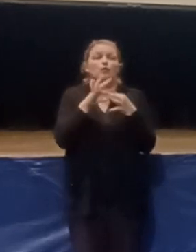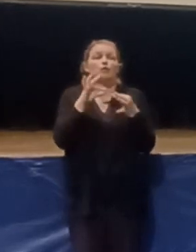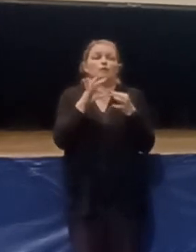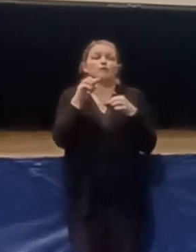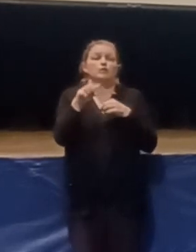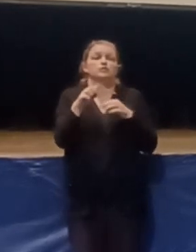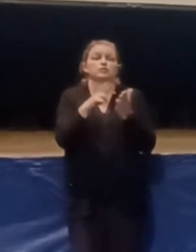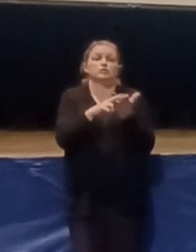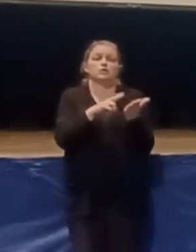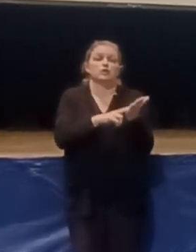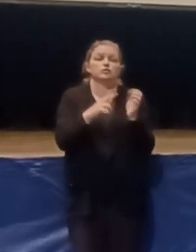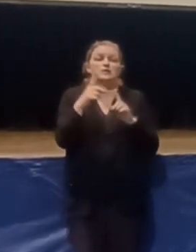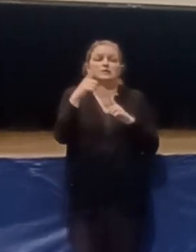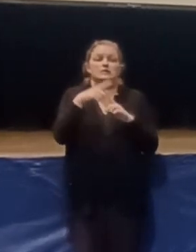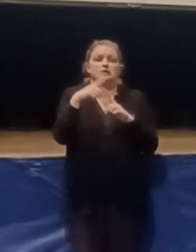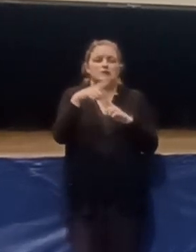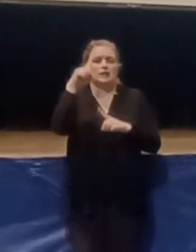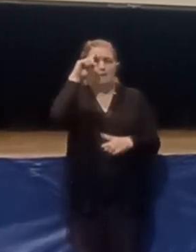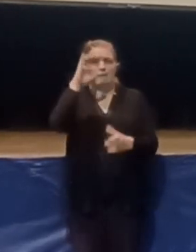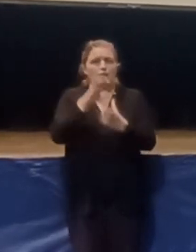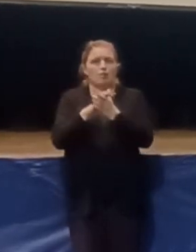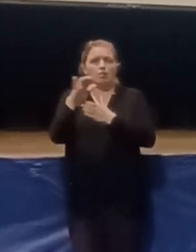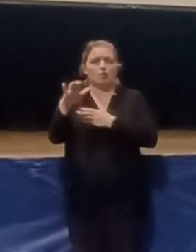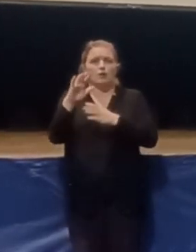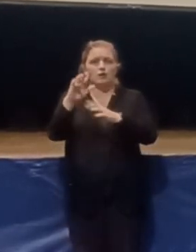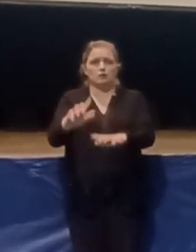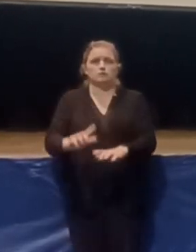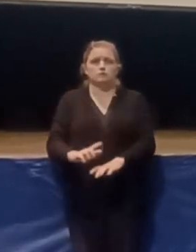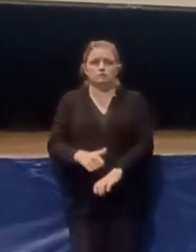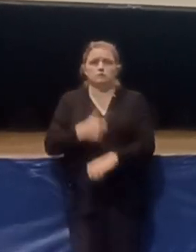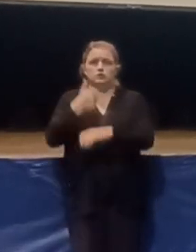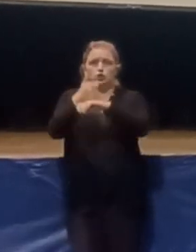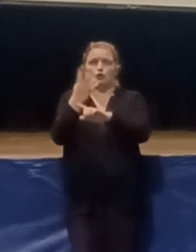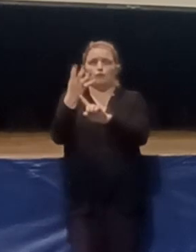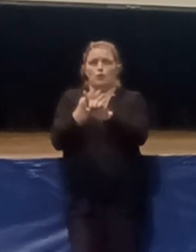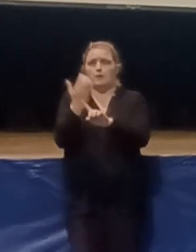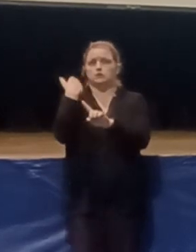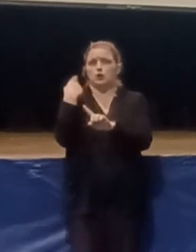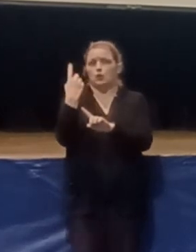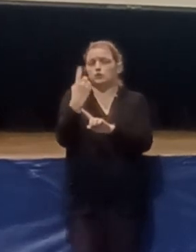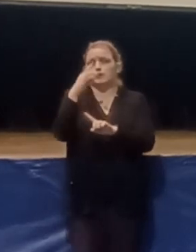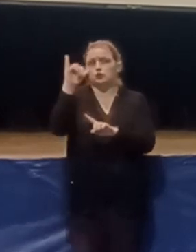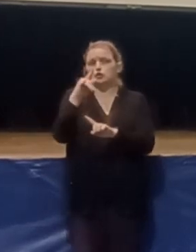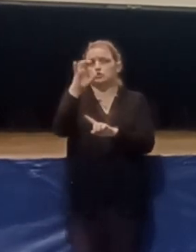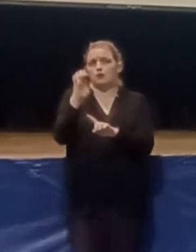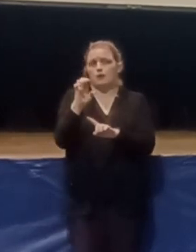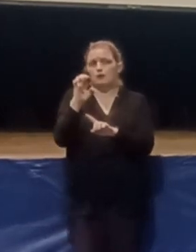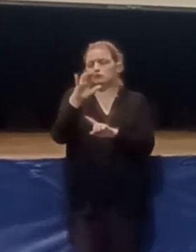contract that the T, I believe, executed, it was either 4 months ago or July.